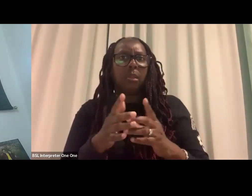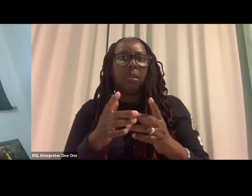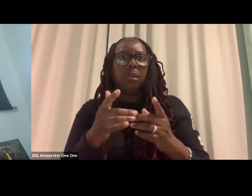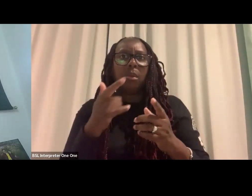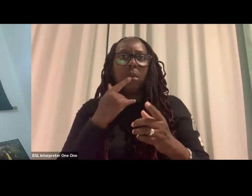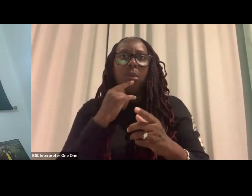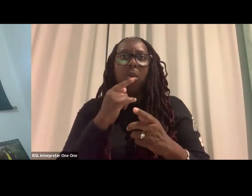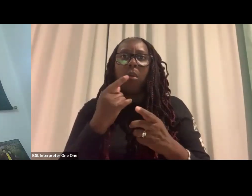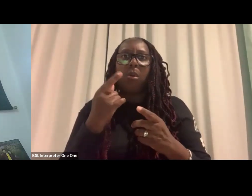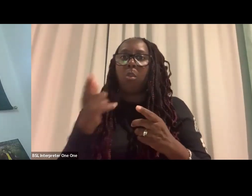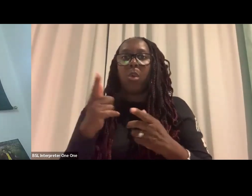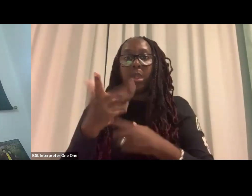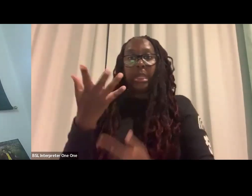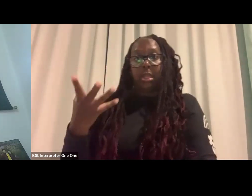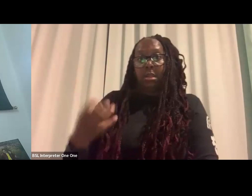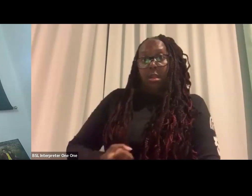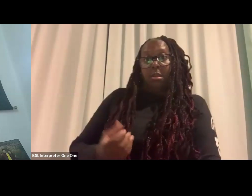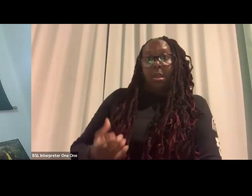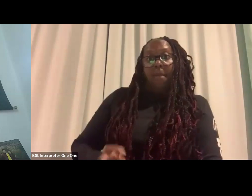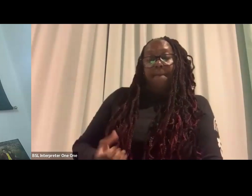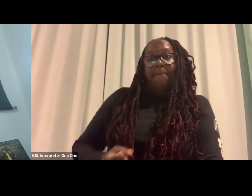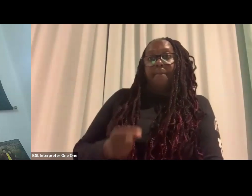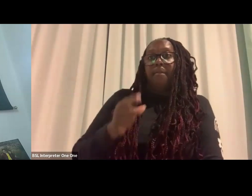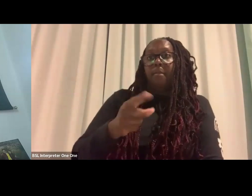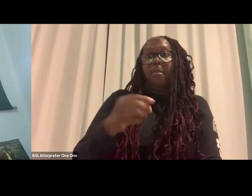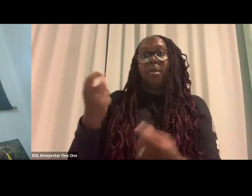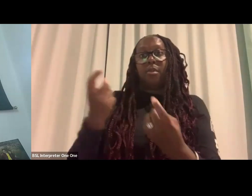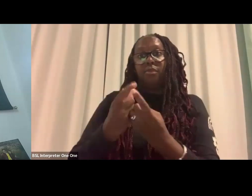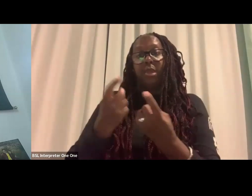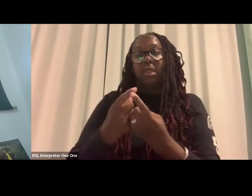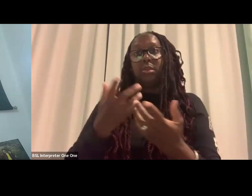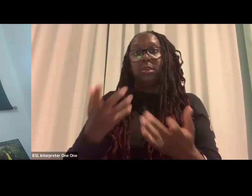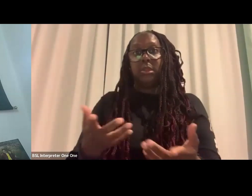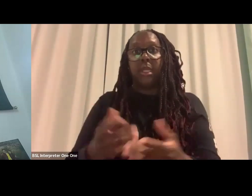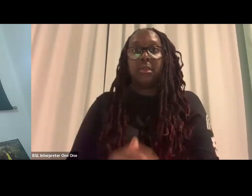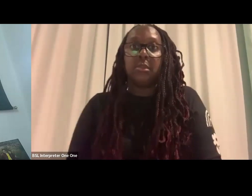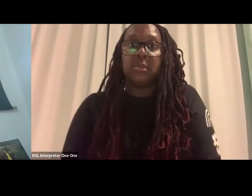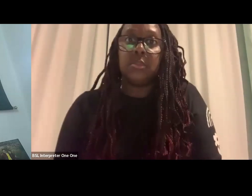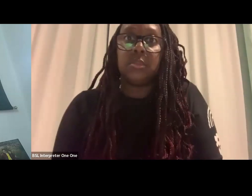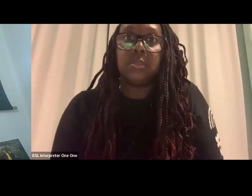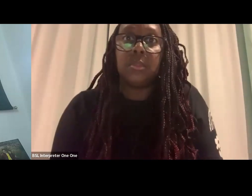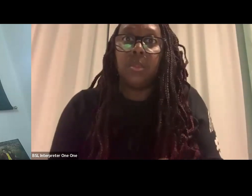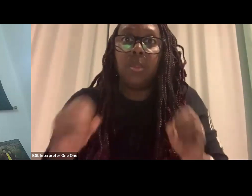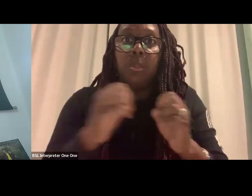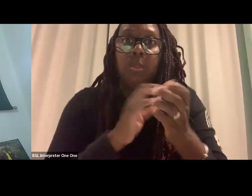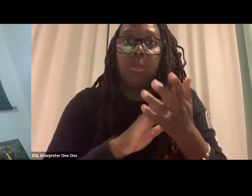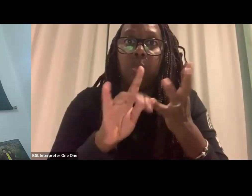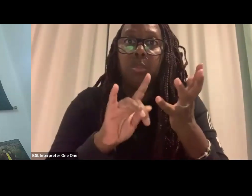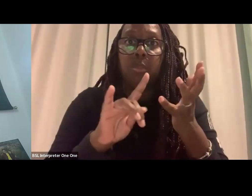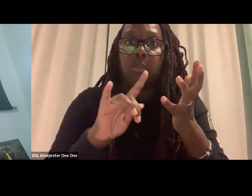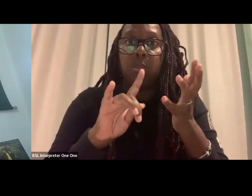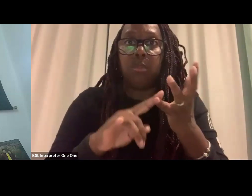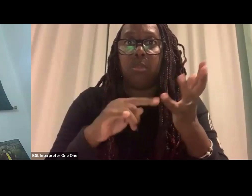per capita income. So these are some of the things that Bhutan actually works on the development work. And